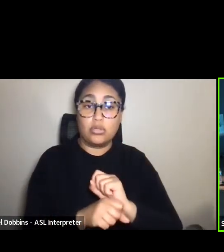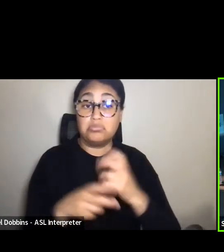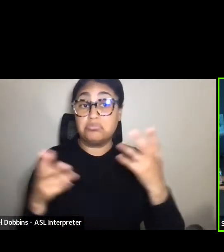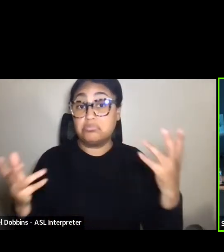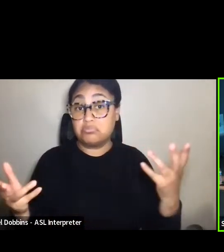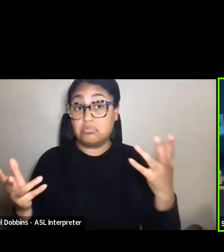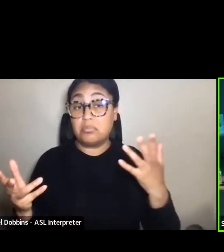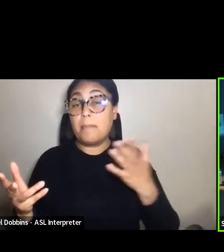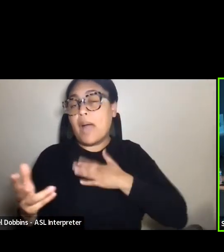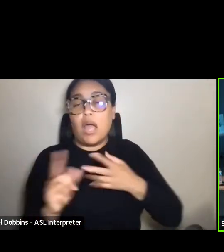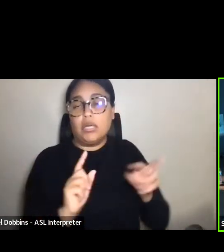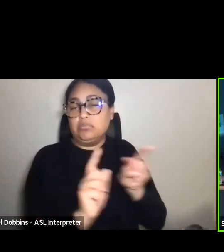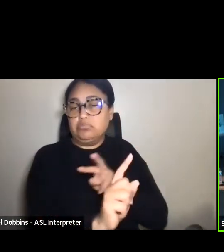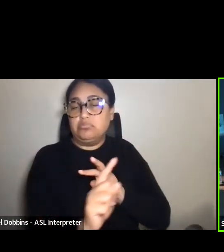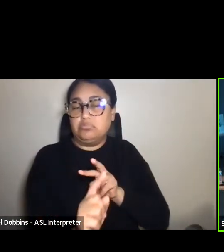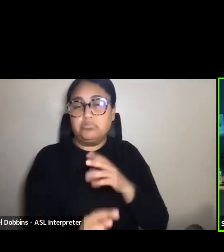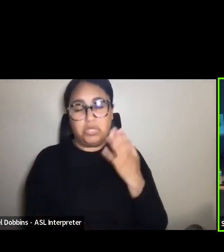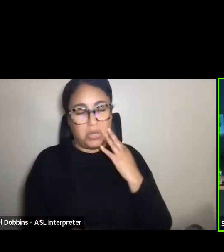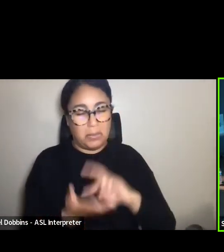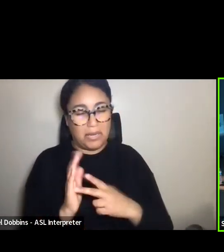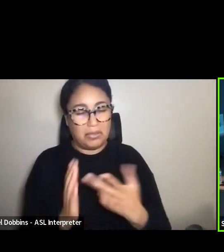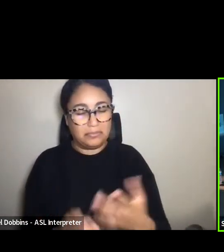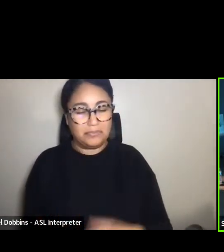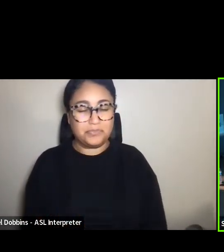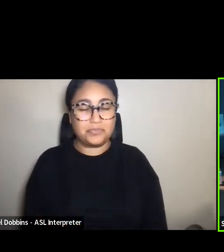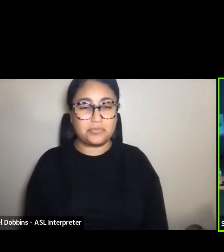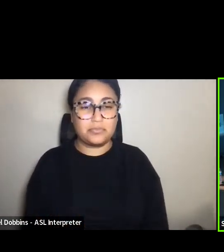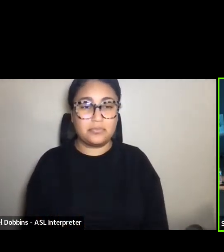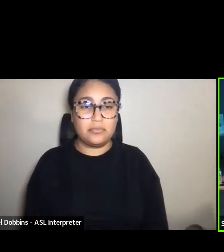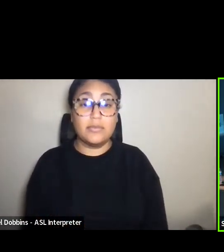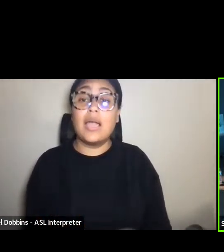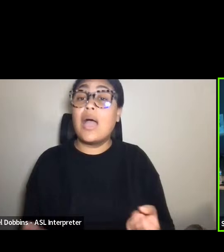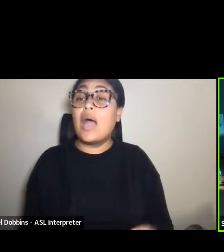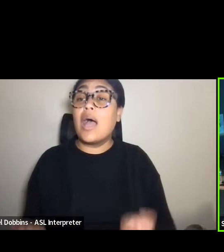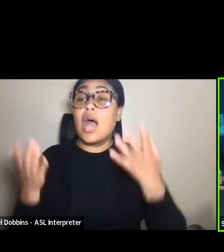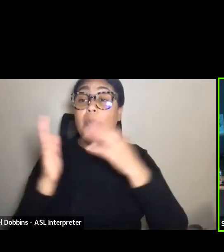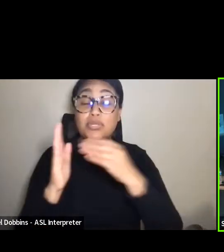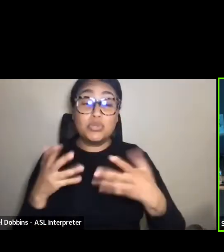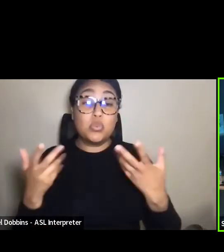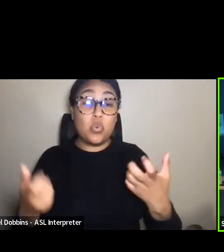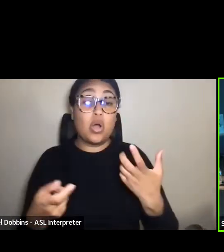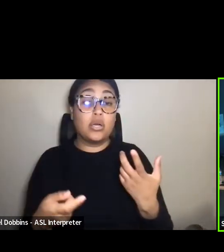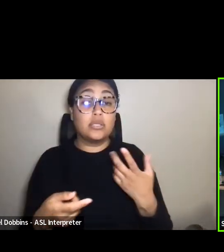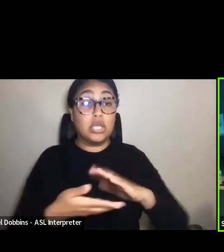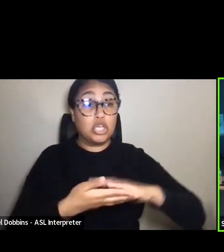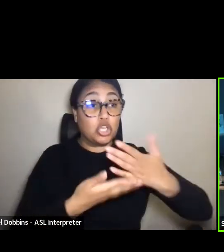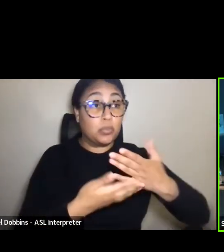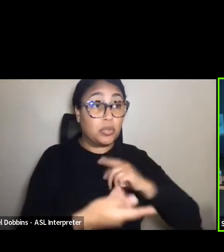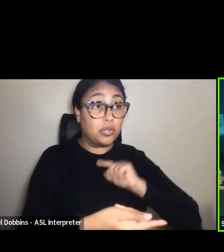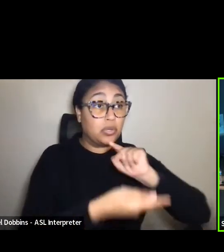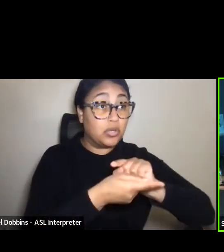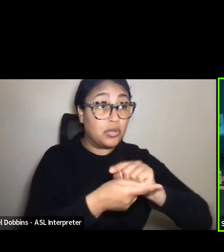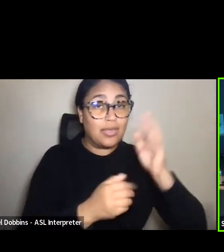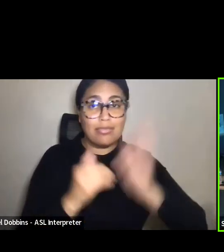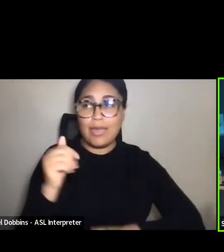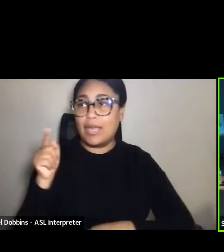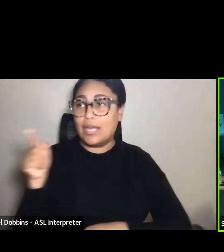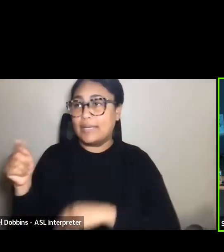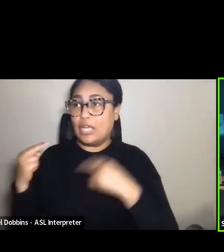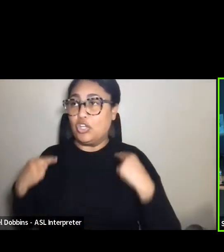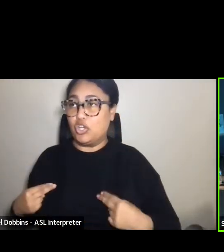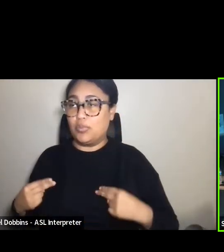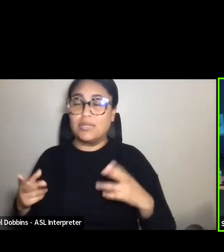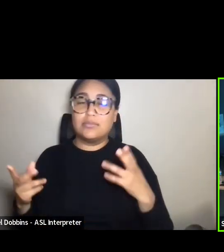about. Yeah. And how many kids are going to want to go to a computer as opposed to a human? Right. That's another question we have to